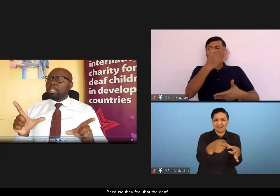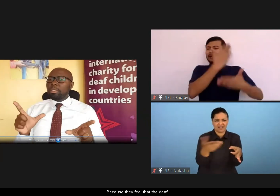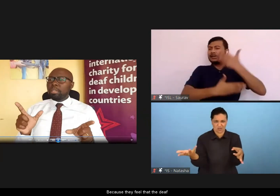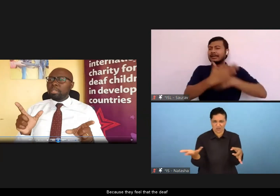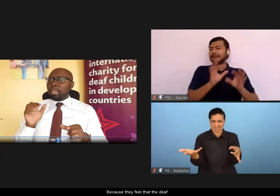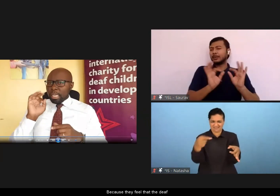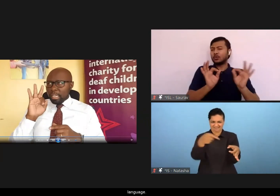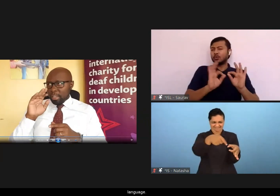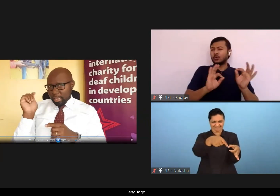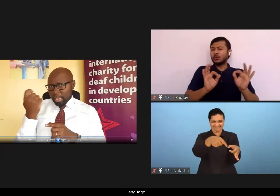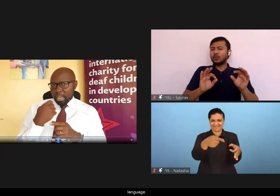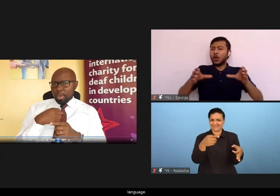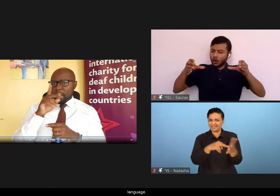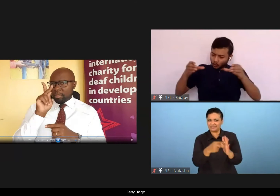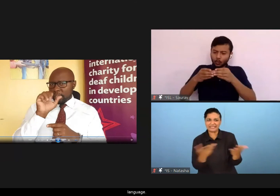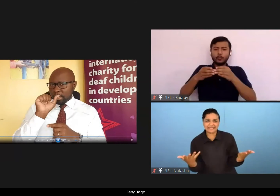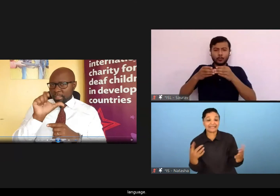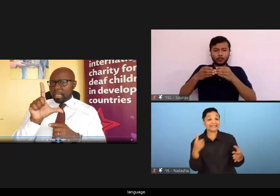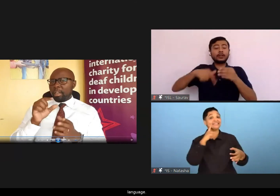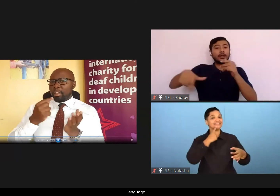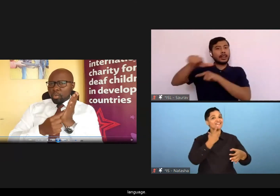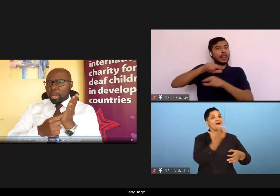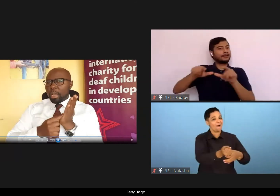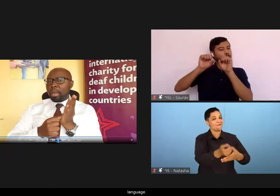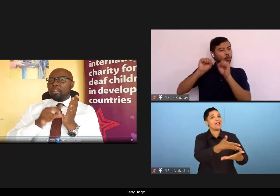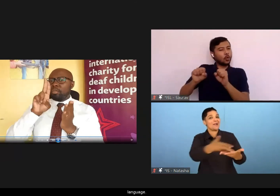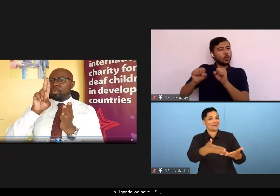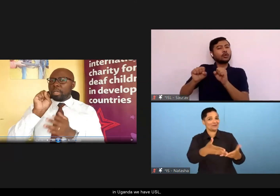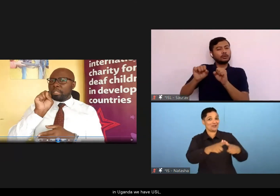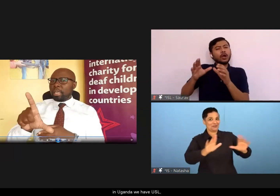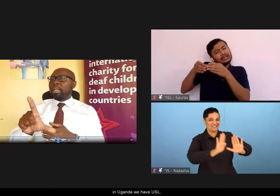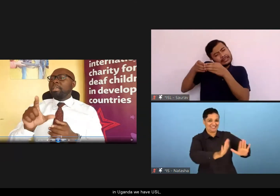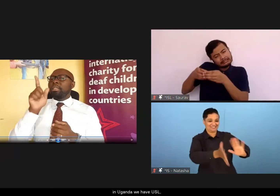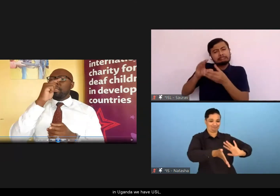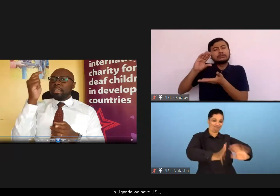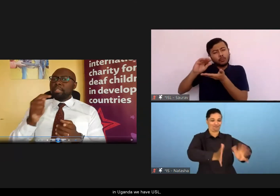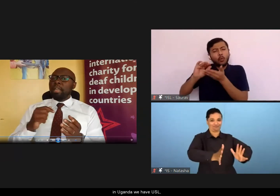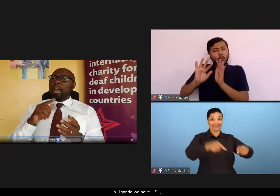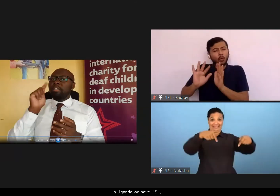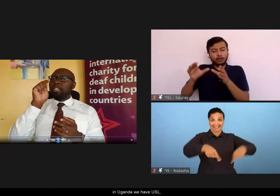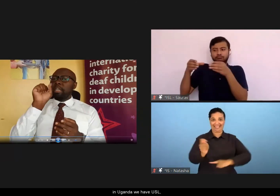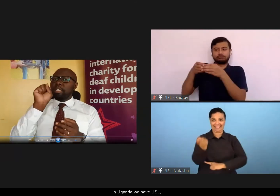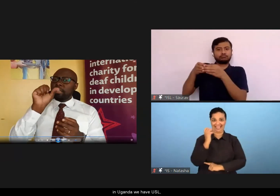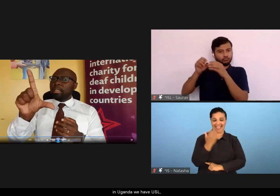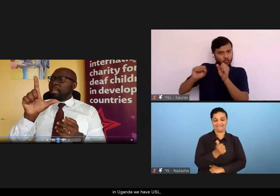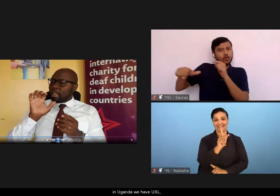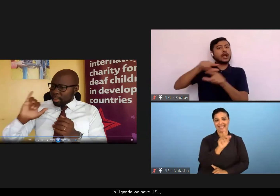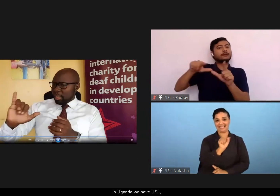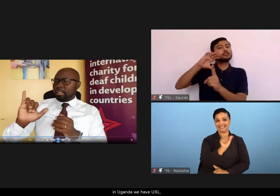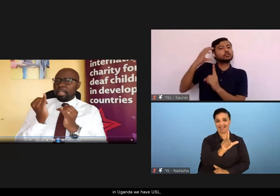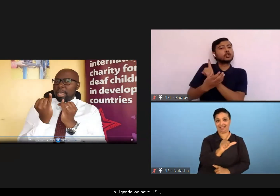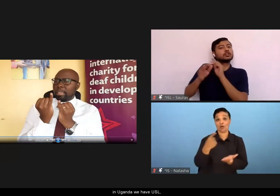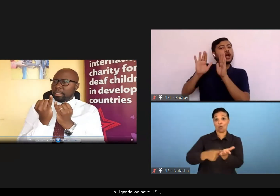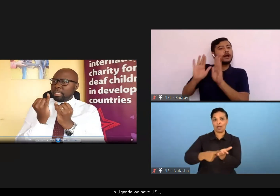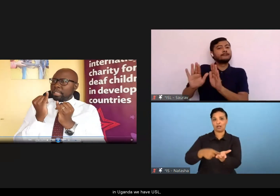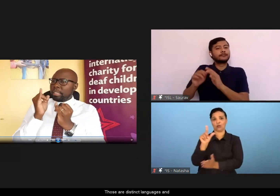deaf people have their own language. And in Kenya we have KSL, in Uganda we have USL, in Tanzania we